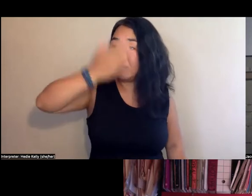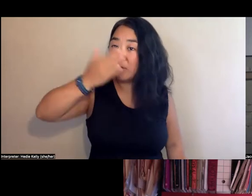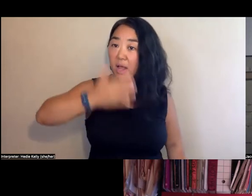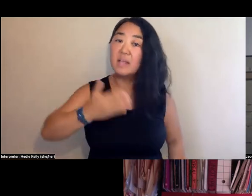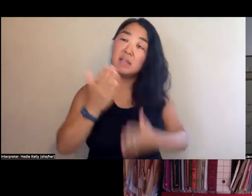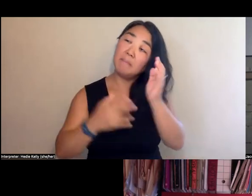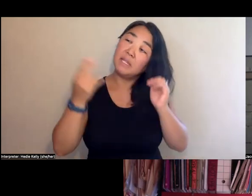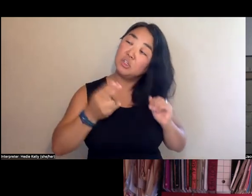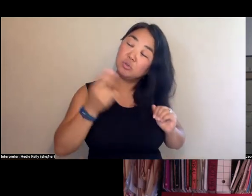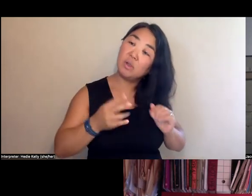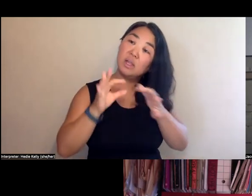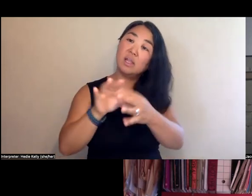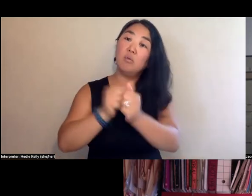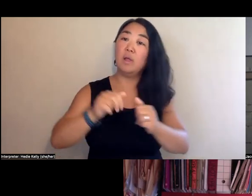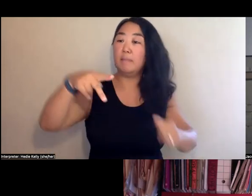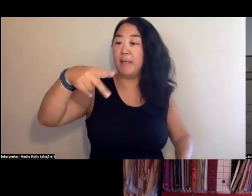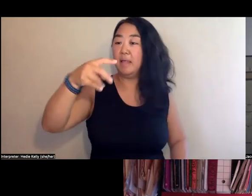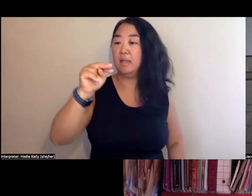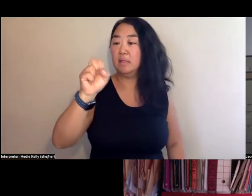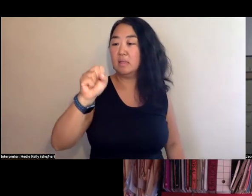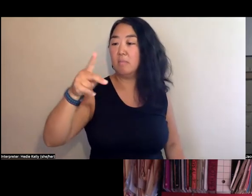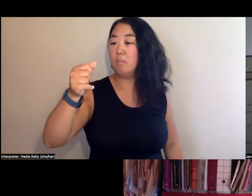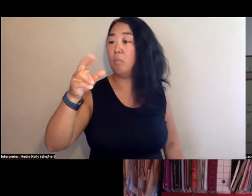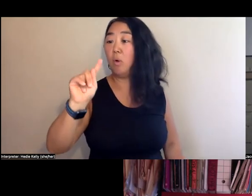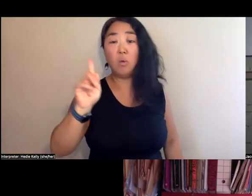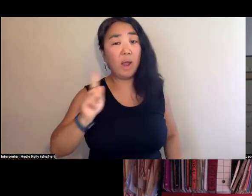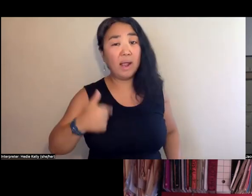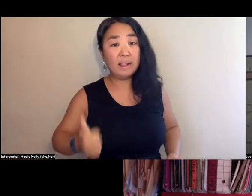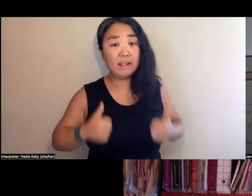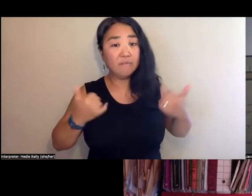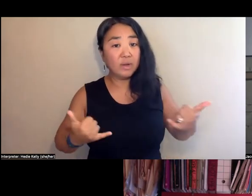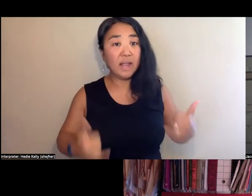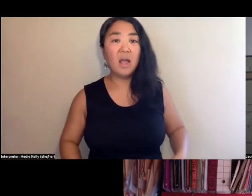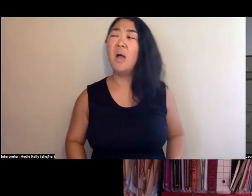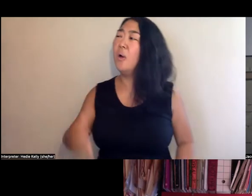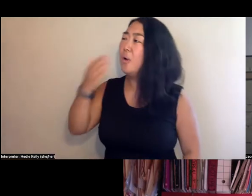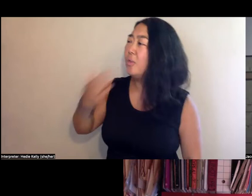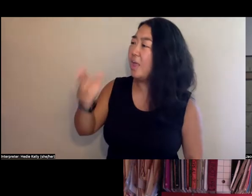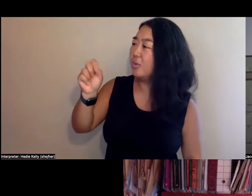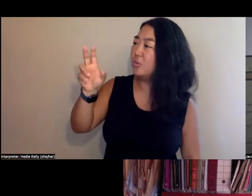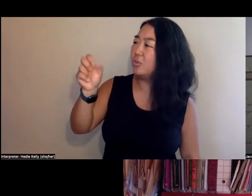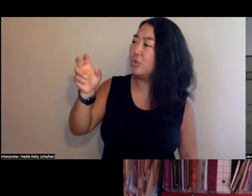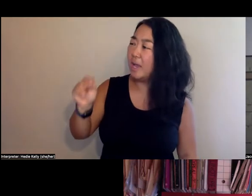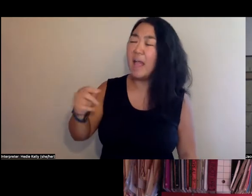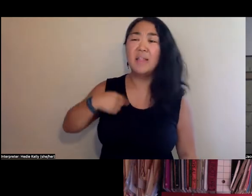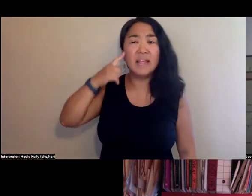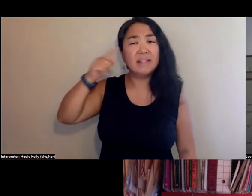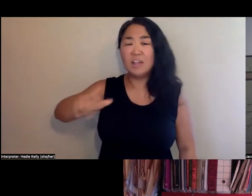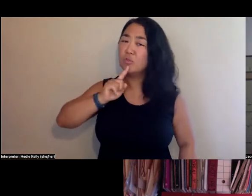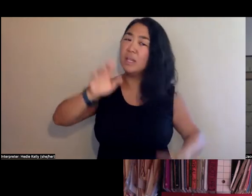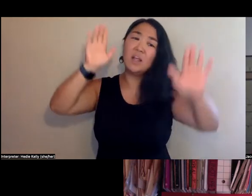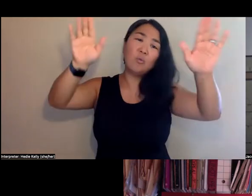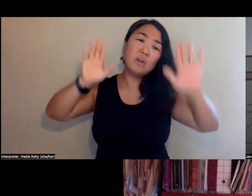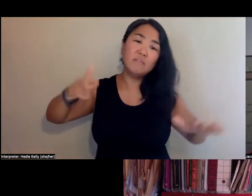of the waterfront in Pensport, where I now live. Yeah, thank you, Susan. I think that's one of the delightful thing about this walk as we get to